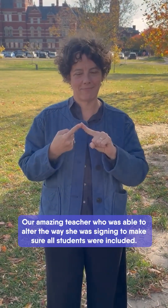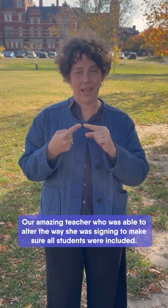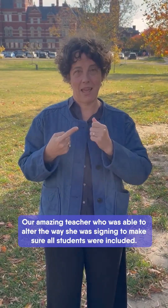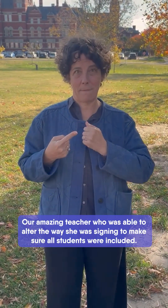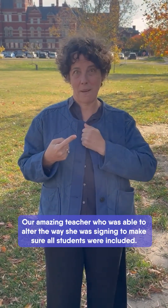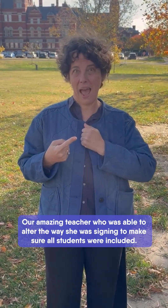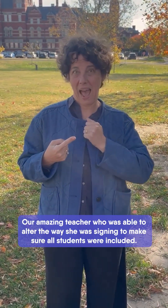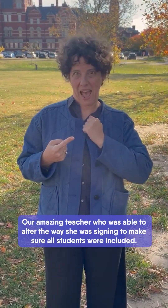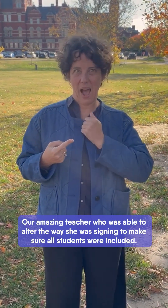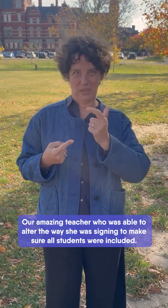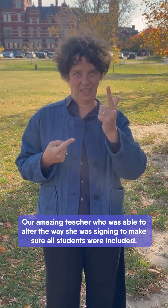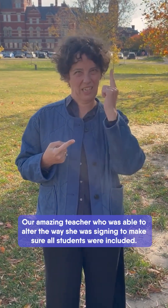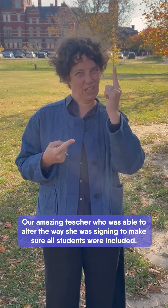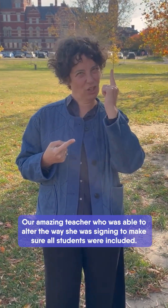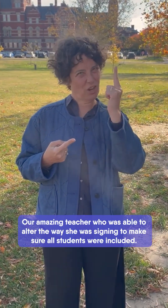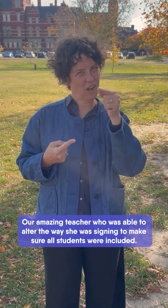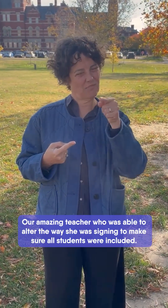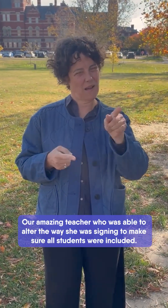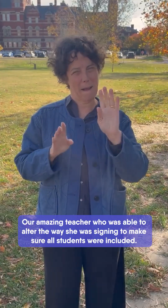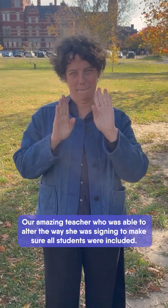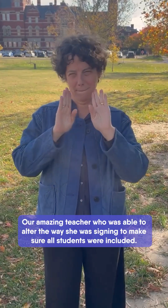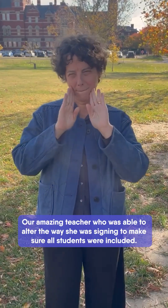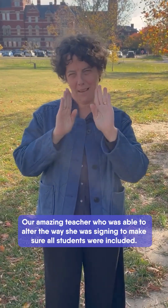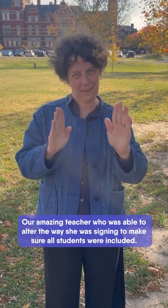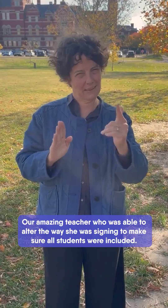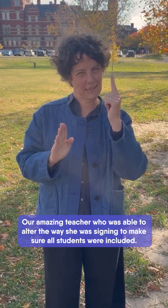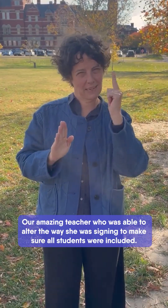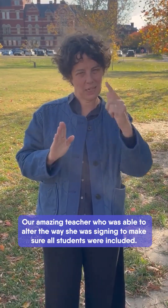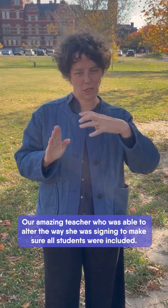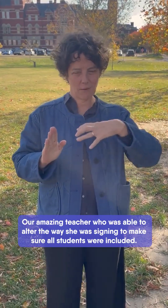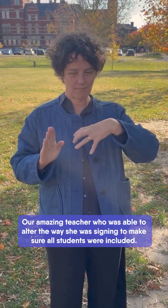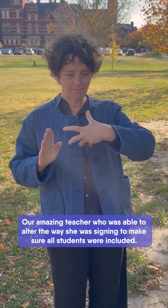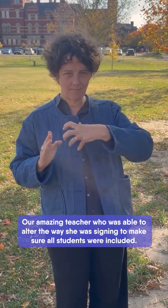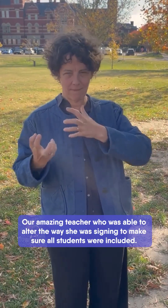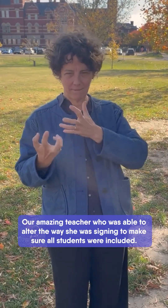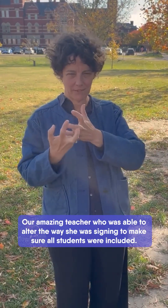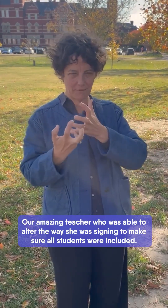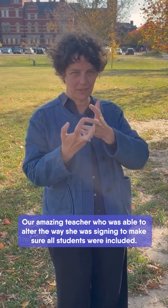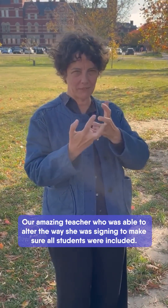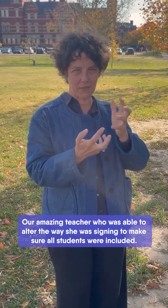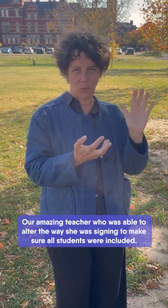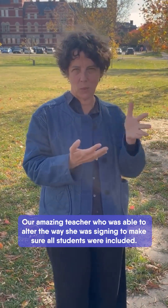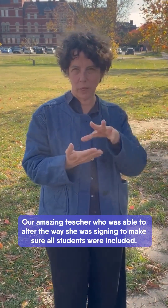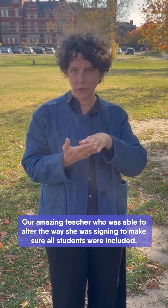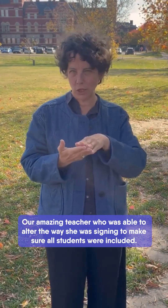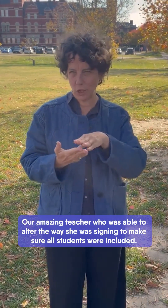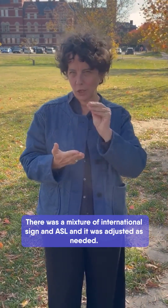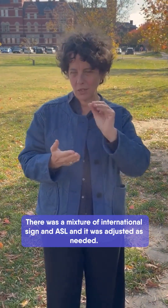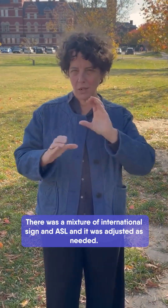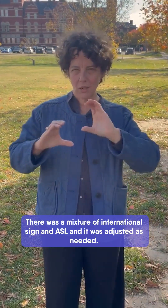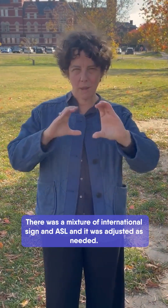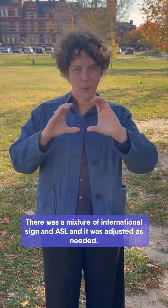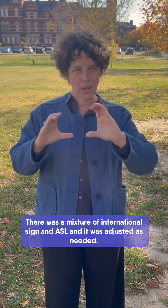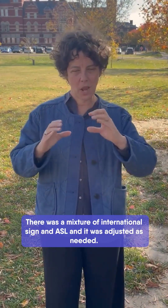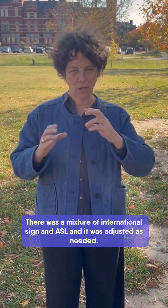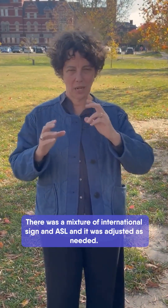our amazing teacher who was able to alter the way she was signing to make sure all students were included. There was a mixture of international